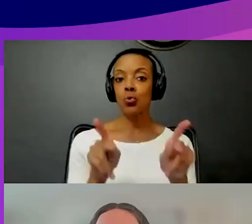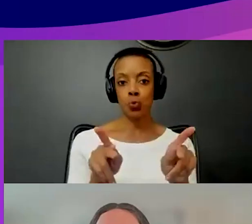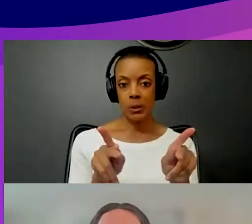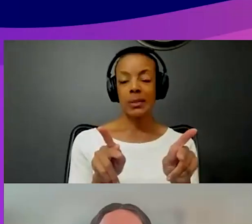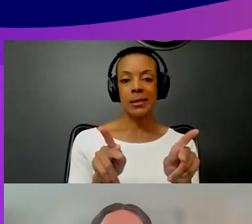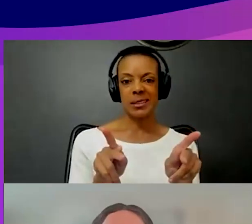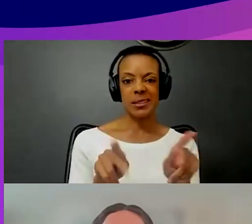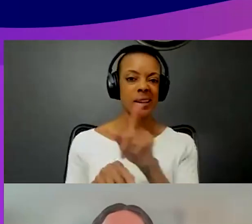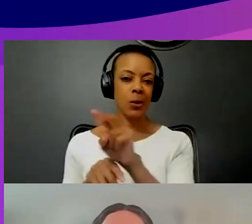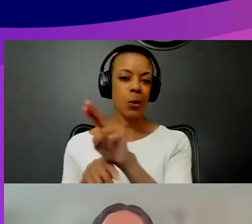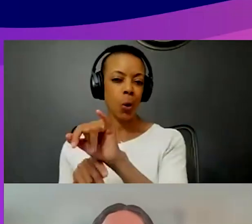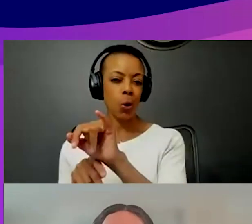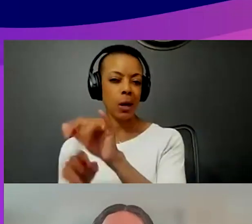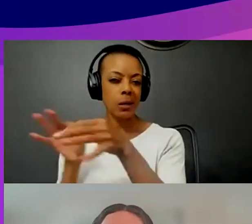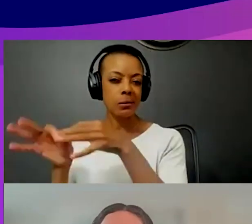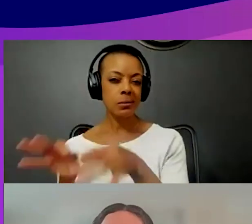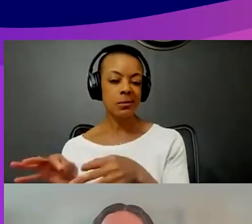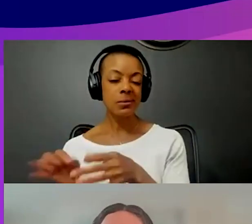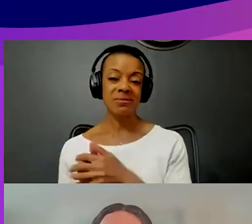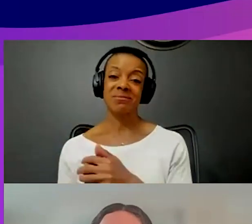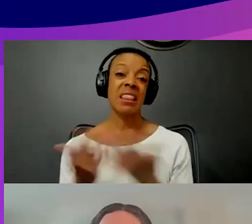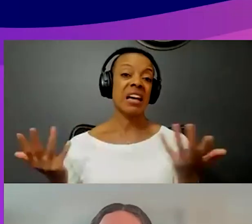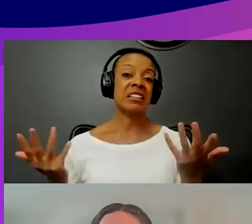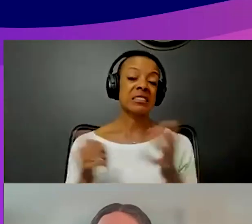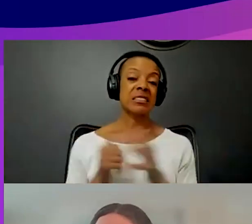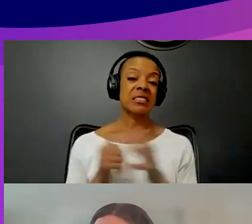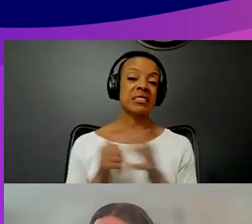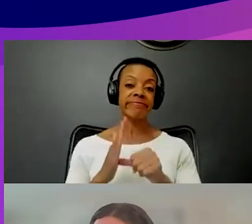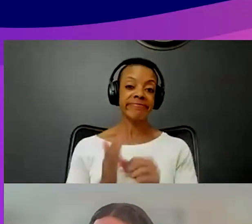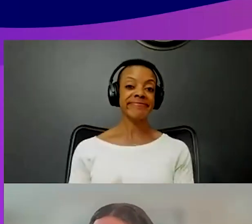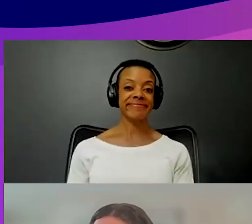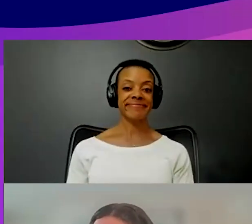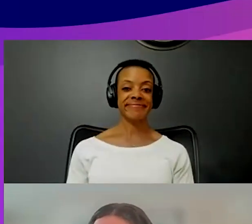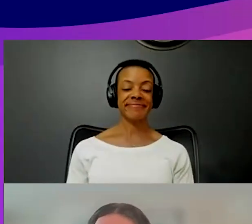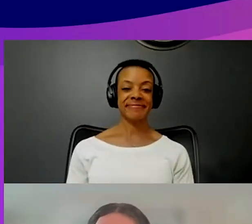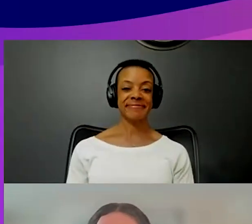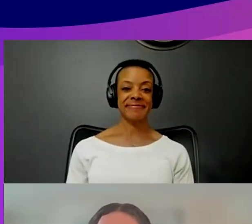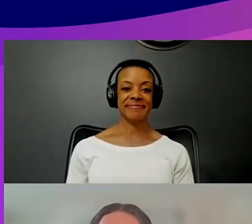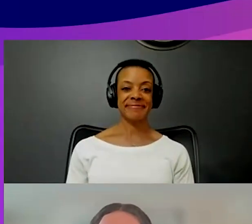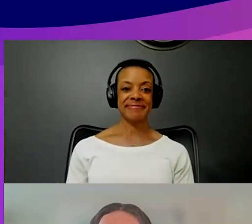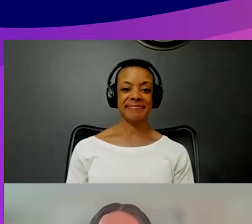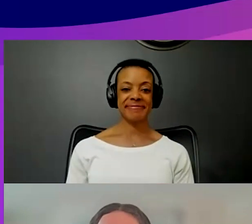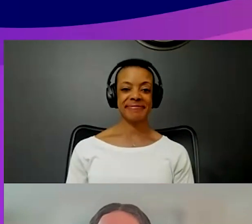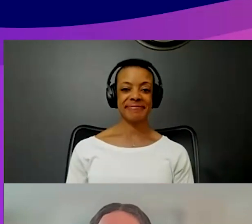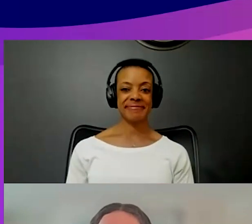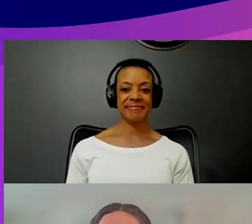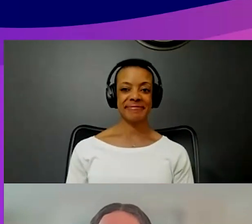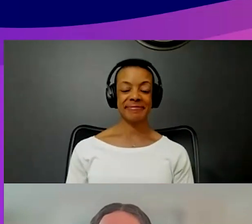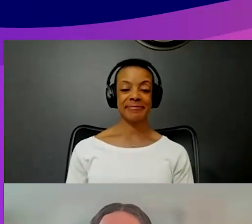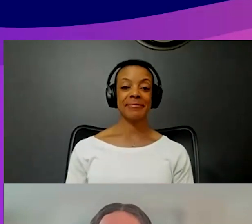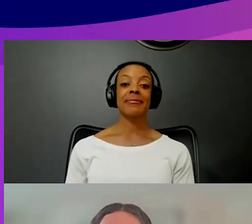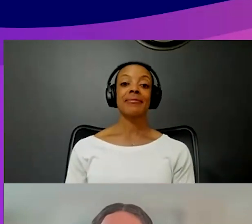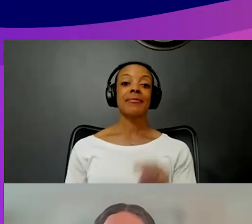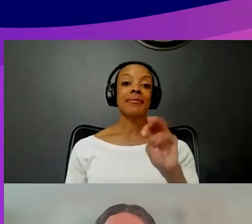already discussed. So that's, yeah, that's kind of our key takeaways, I think, or my key takeaways. Thanks. Perfect. Melanie?